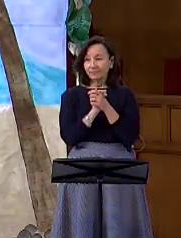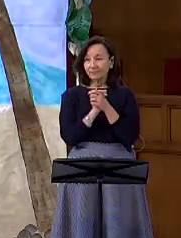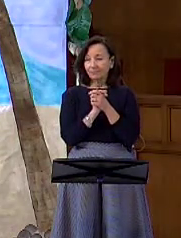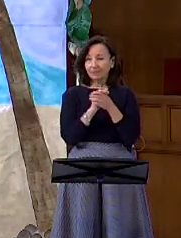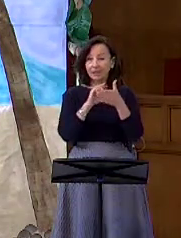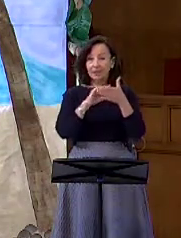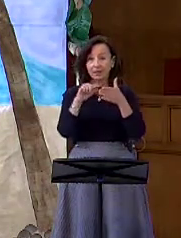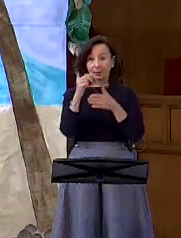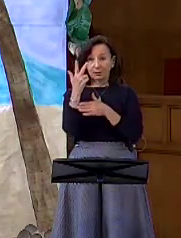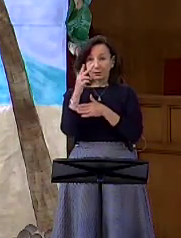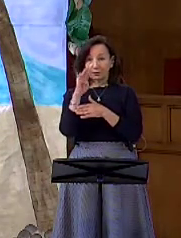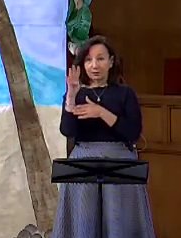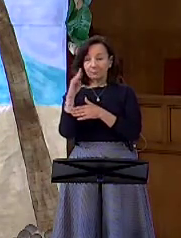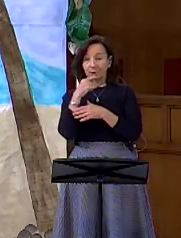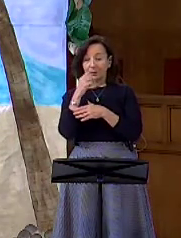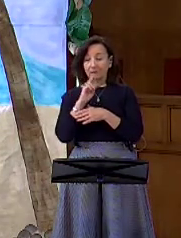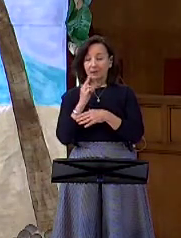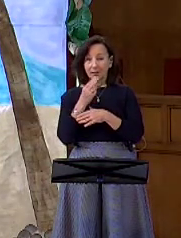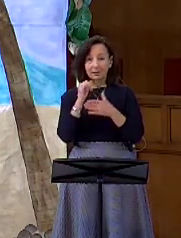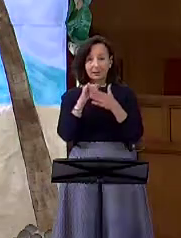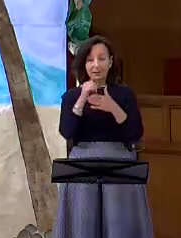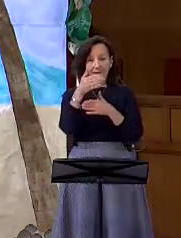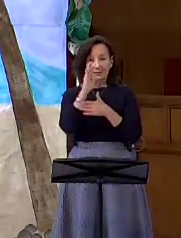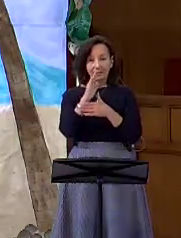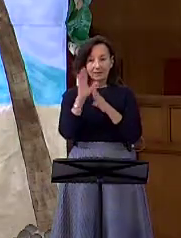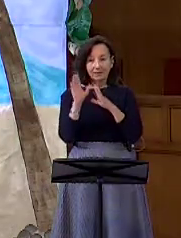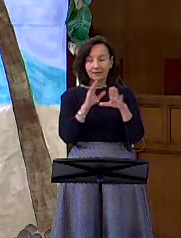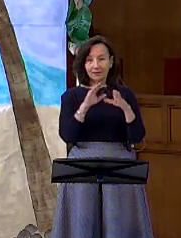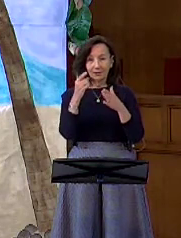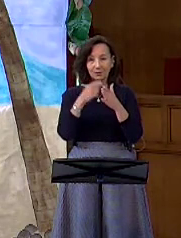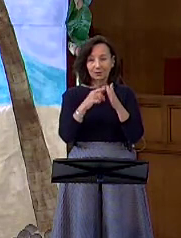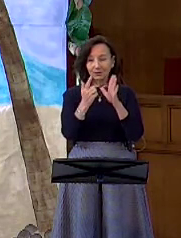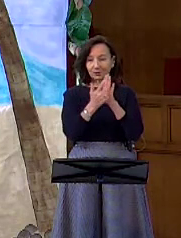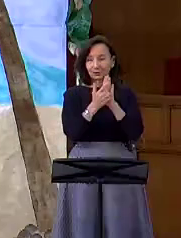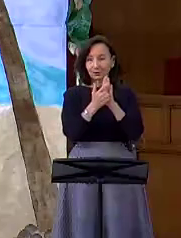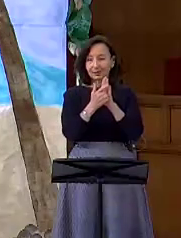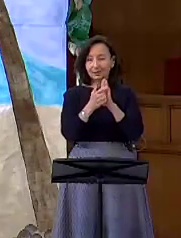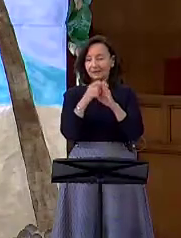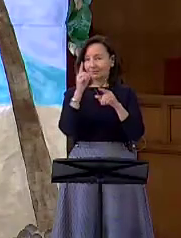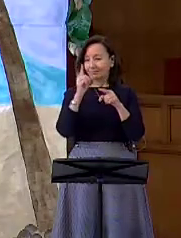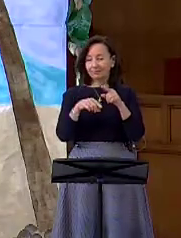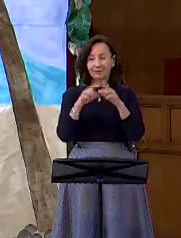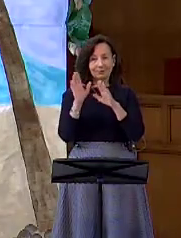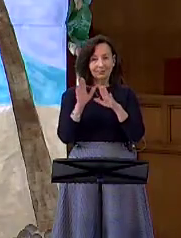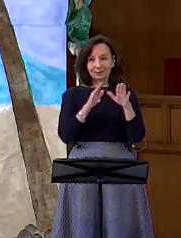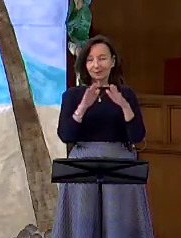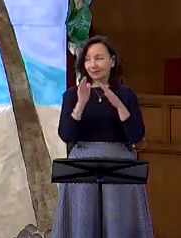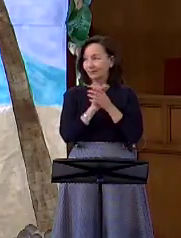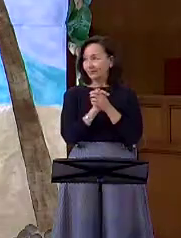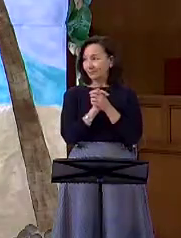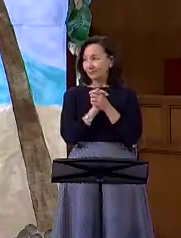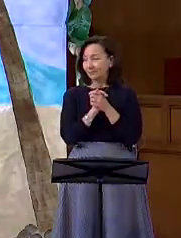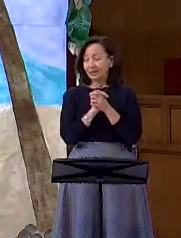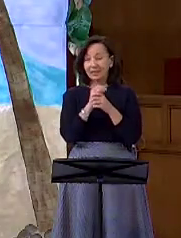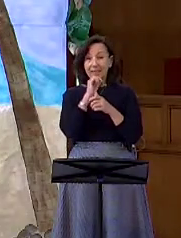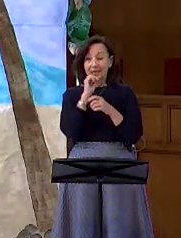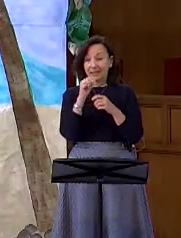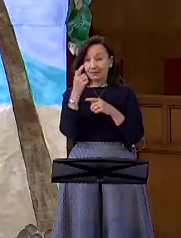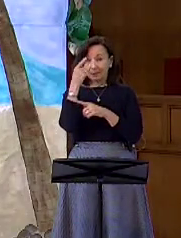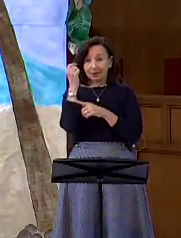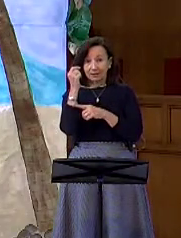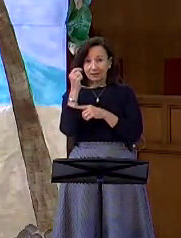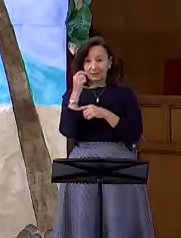Verses 3 and 4 tell us that God has done what the law was not capable of doing. not because the